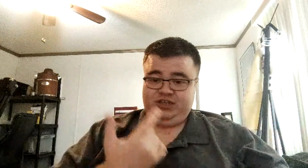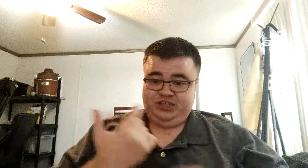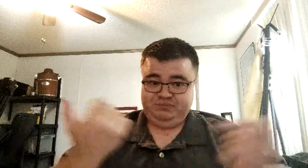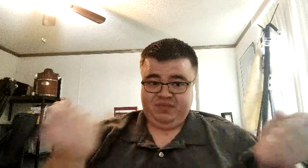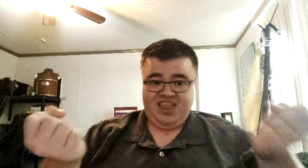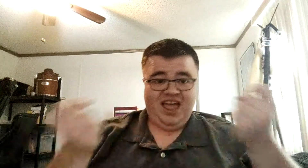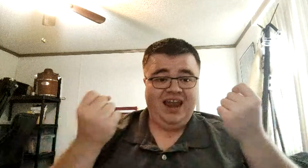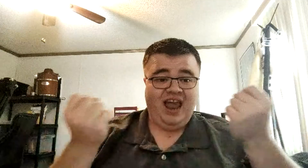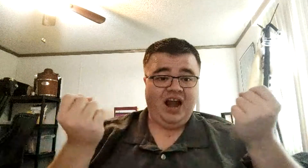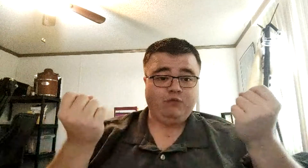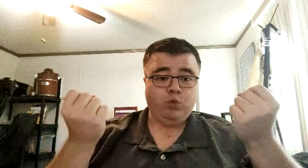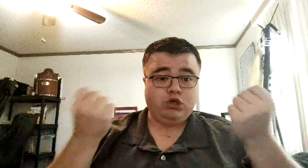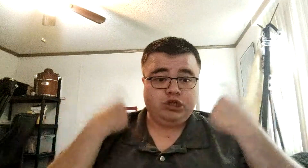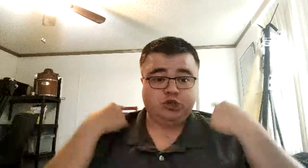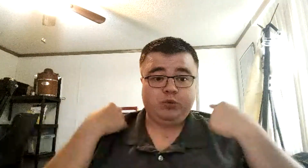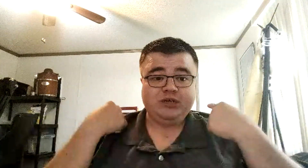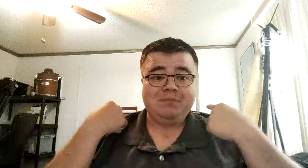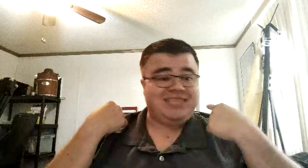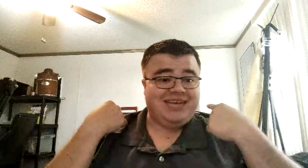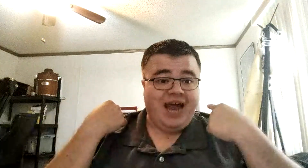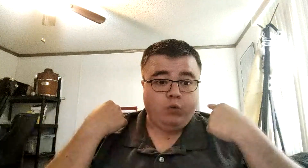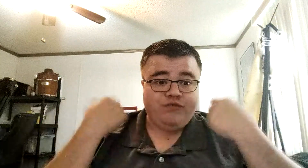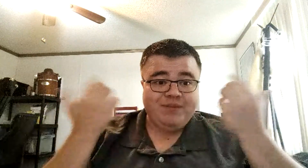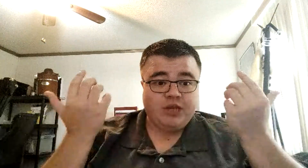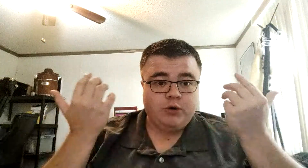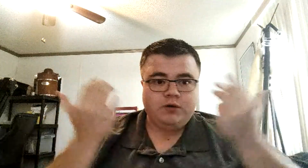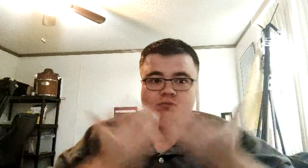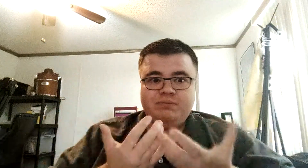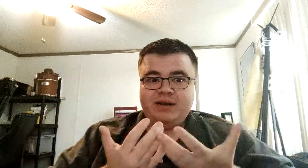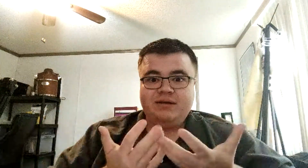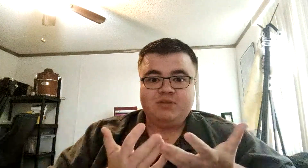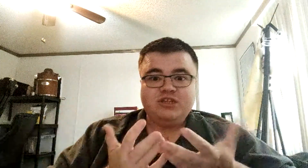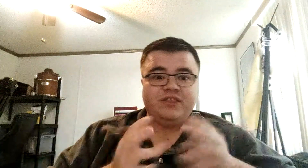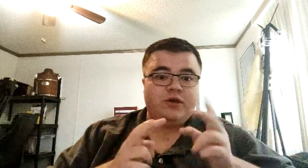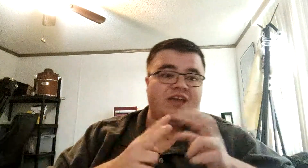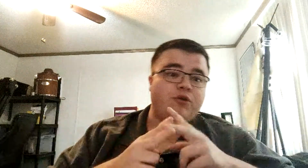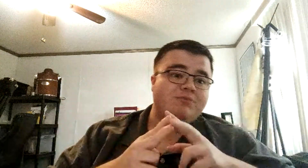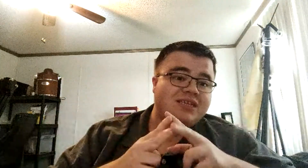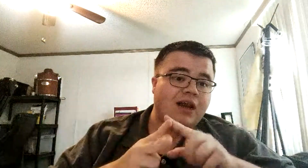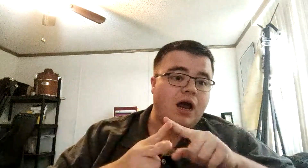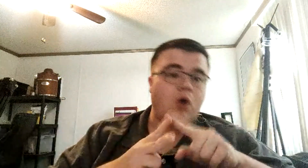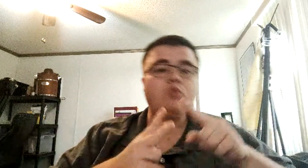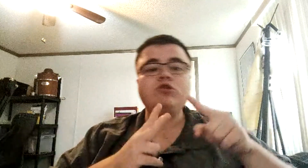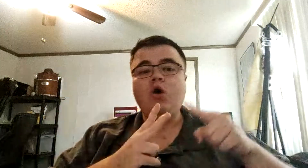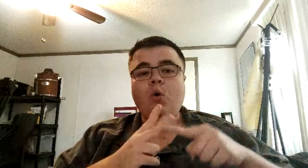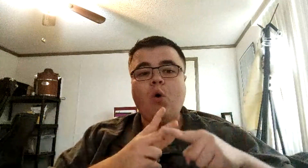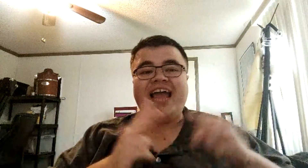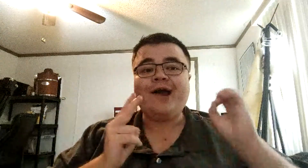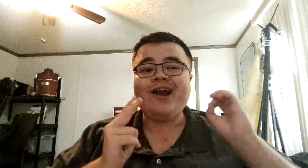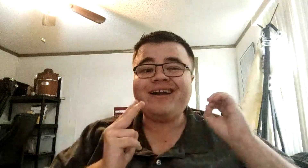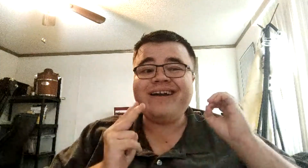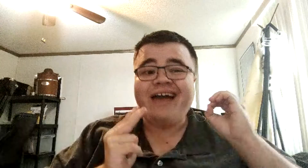because a lot of words when they're missing out from hearing, either missing out or hearing